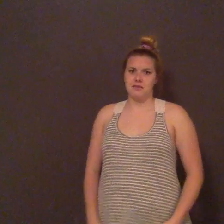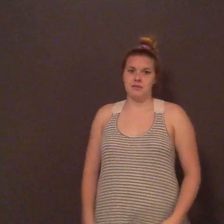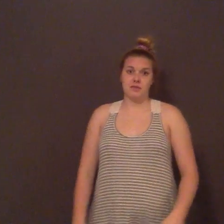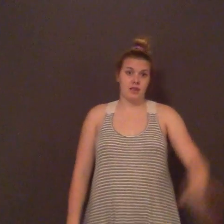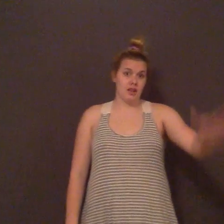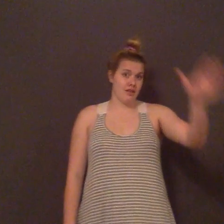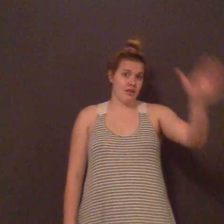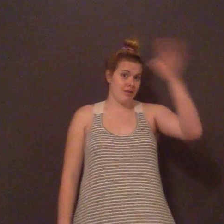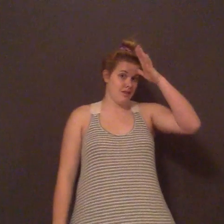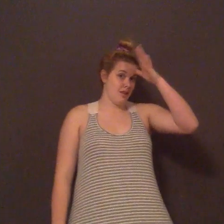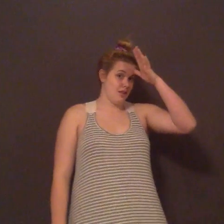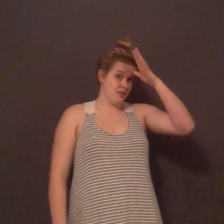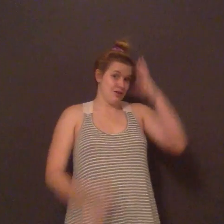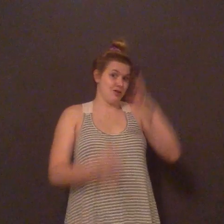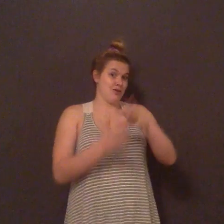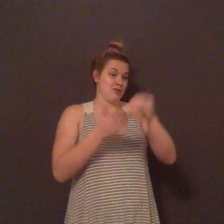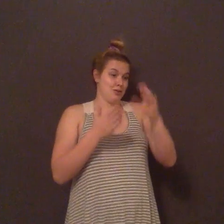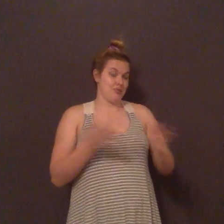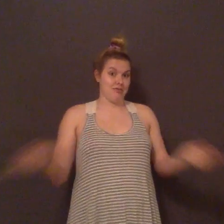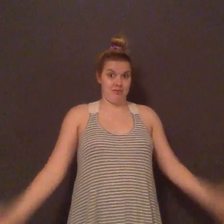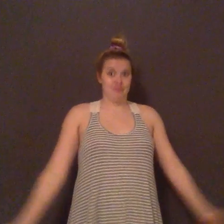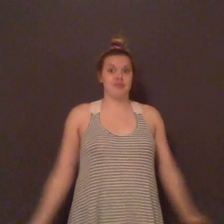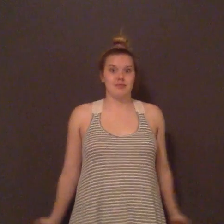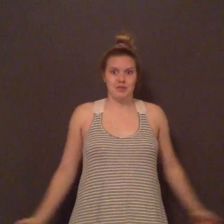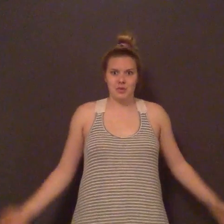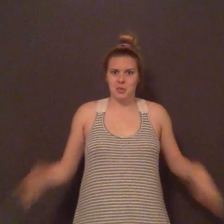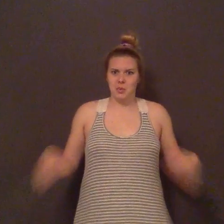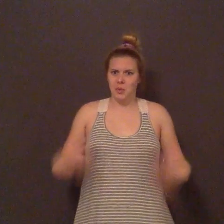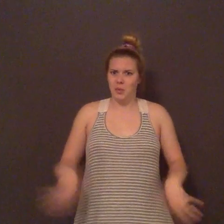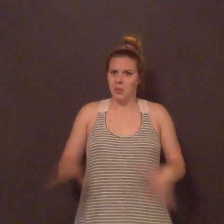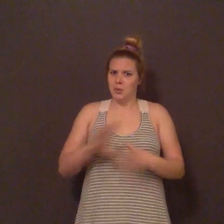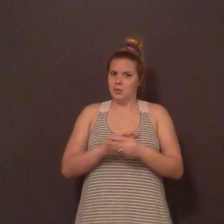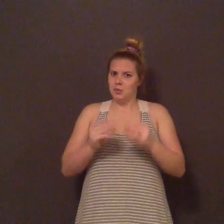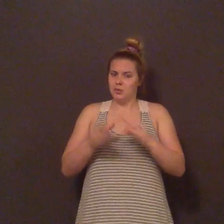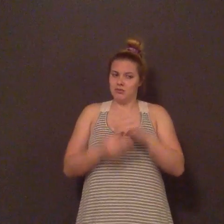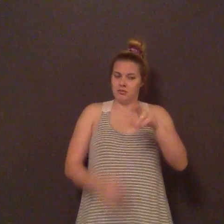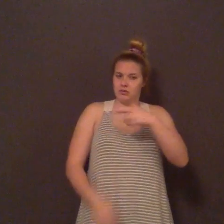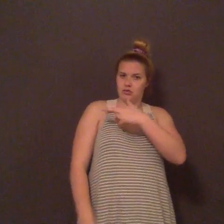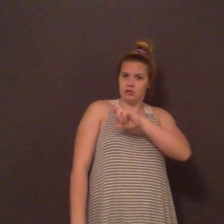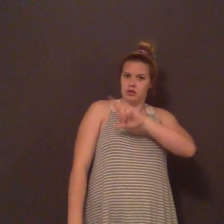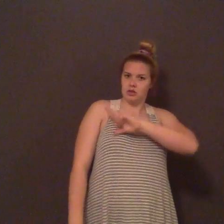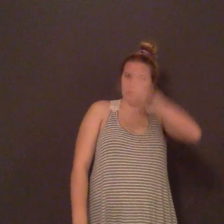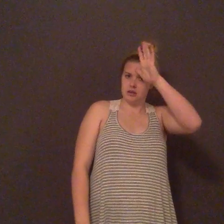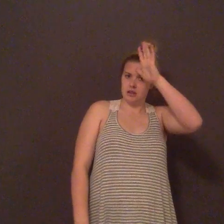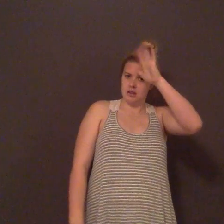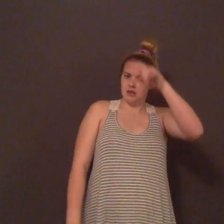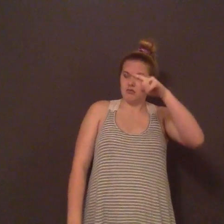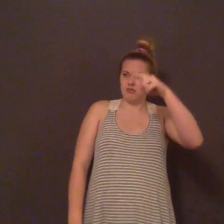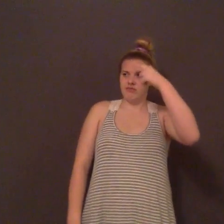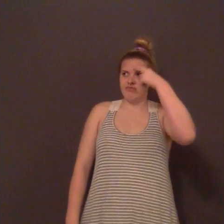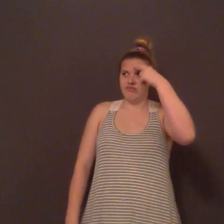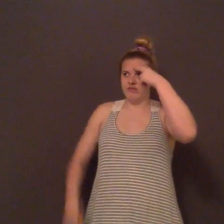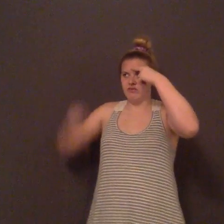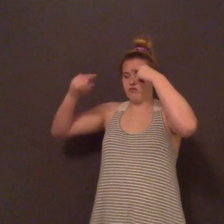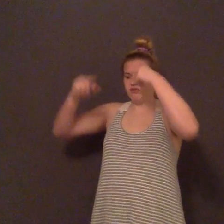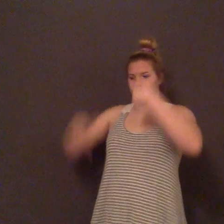one of my students. The plot thickens. Yeah, I got a religious dad who doesn't like his little girl thinking for herself. I